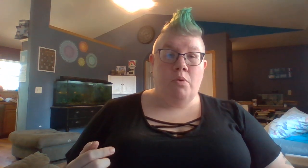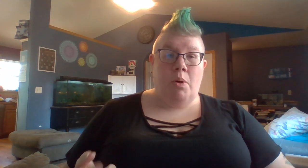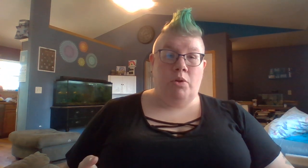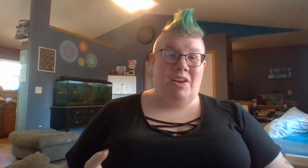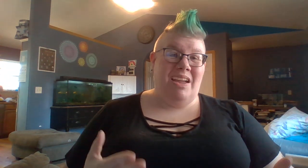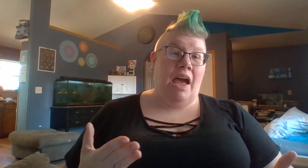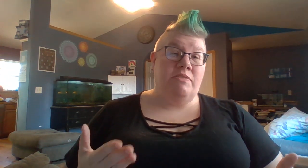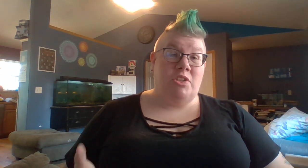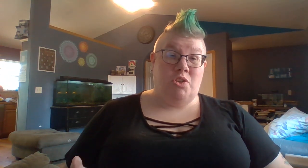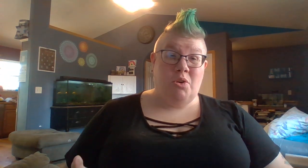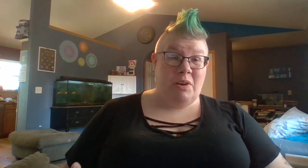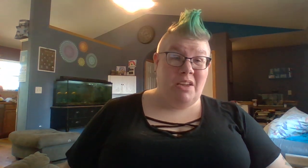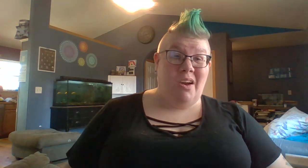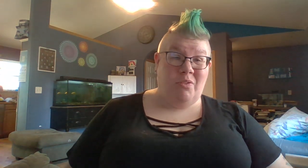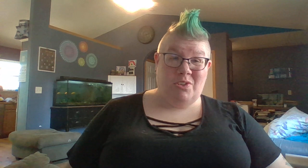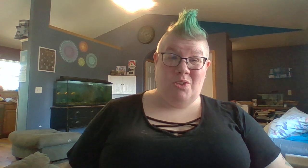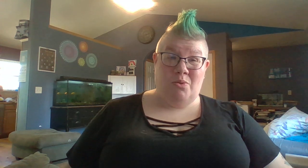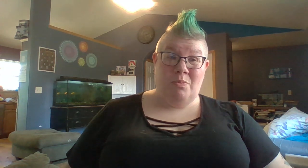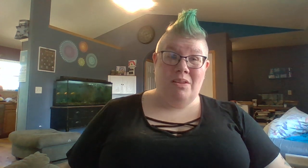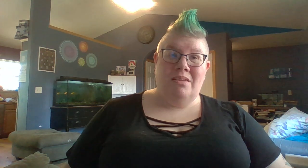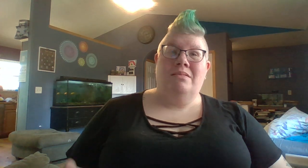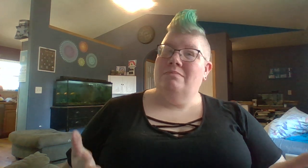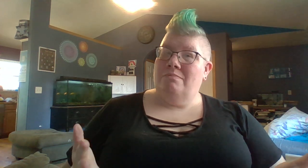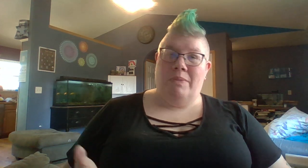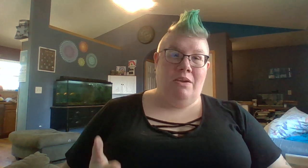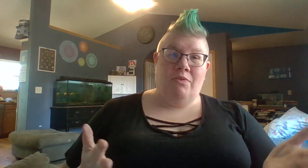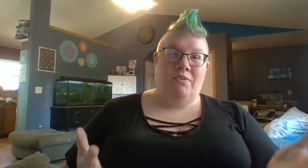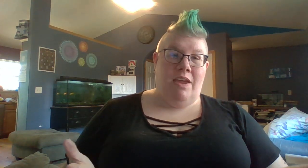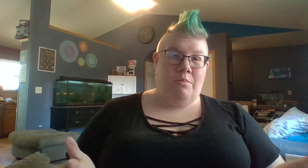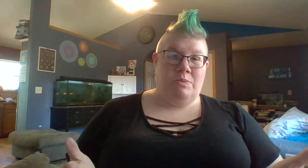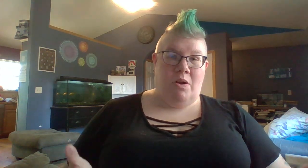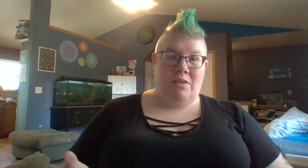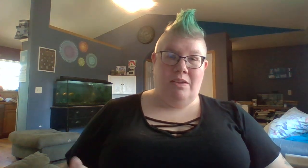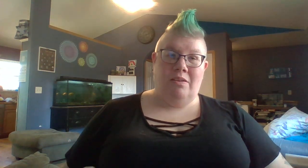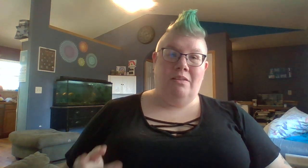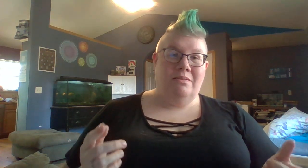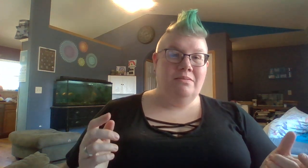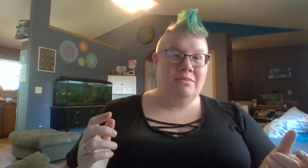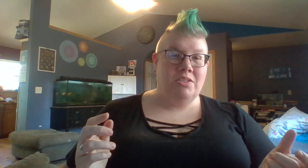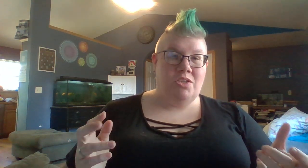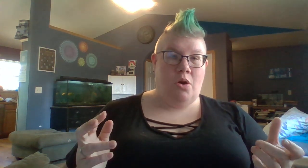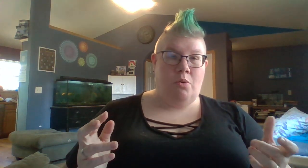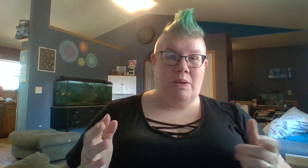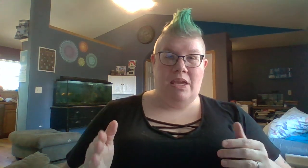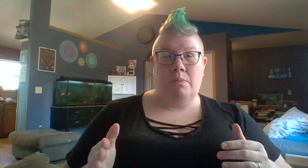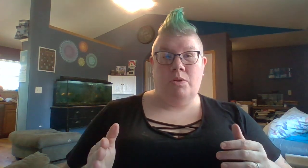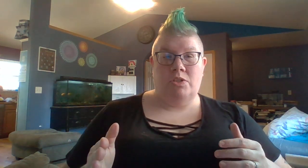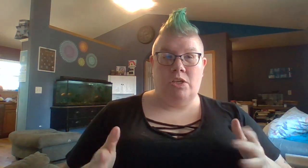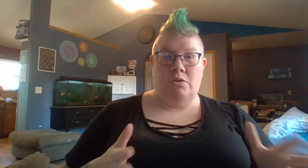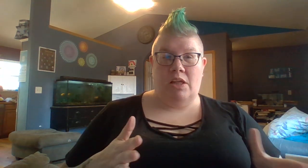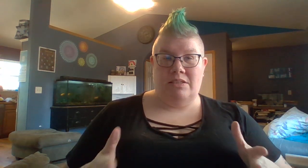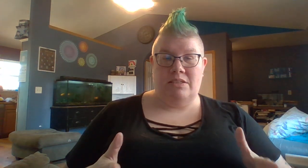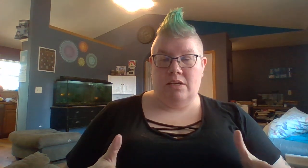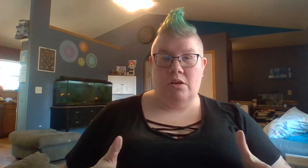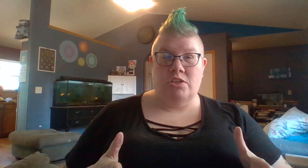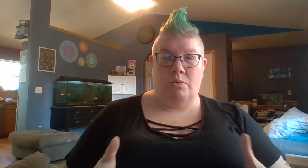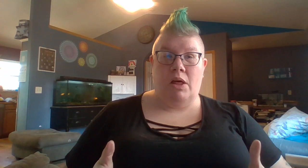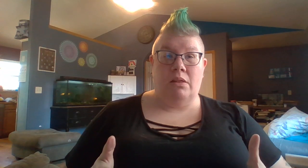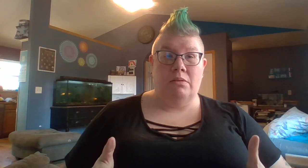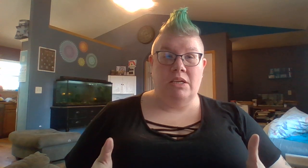Remote learning, I've done tutoring over Zoom. Being in front of a camera is part of the deal. So being able to utilize this technology well is